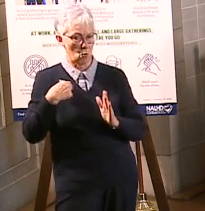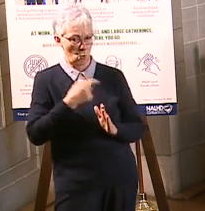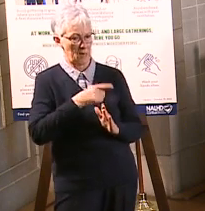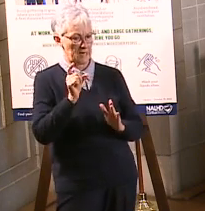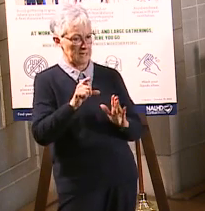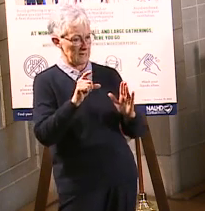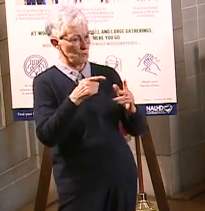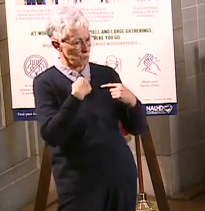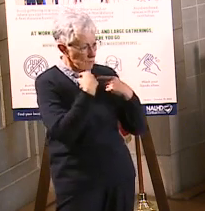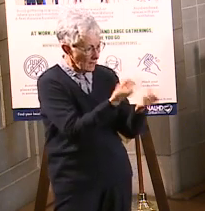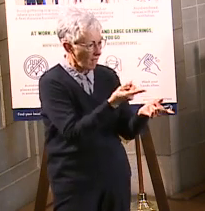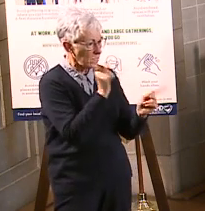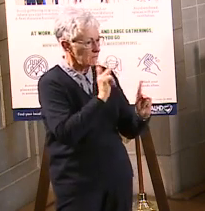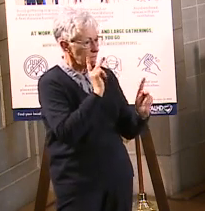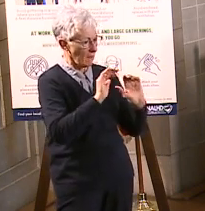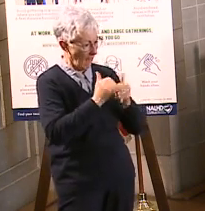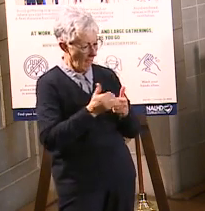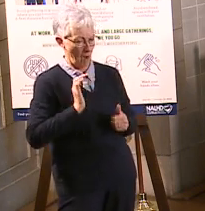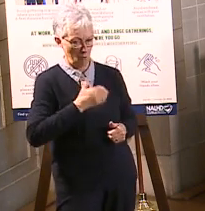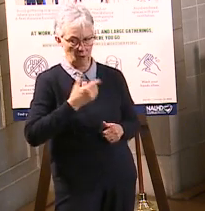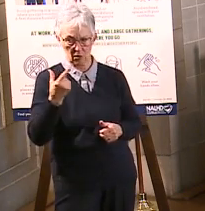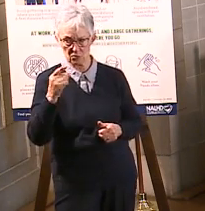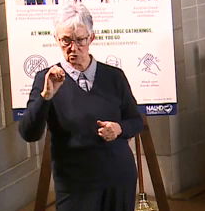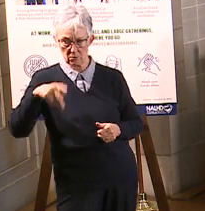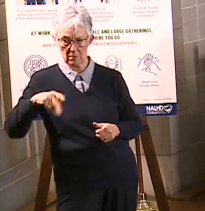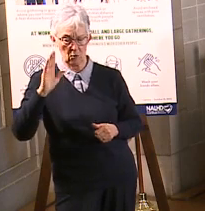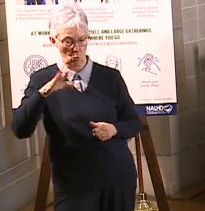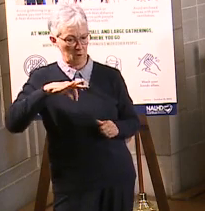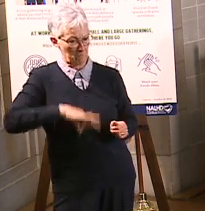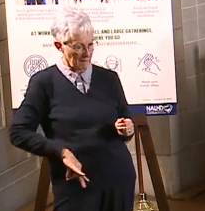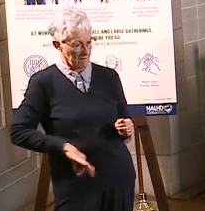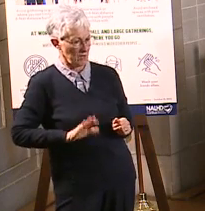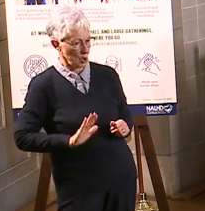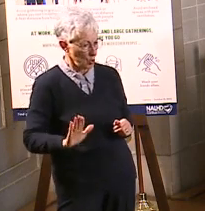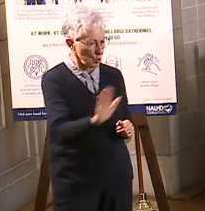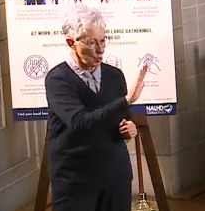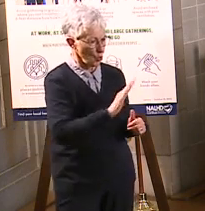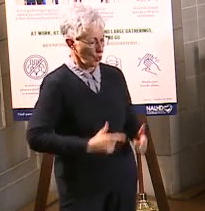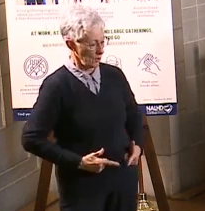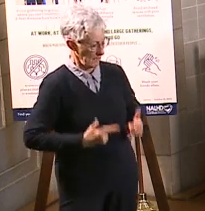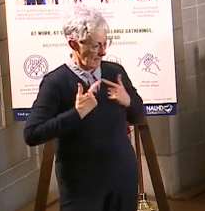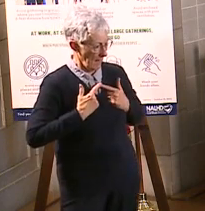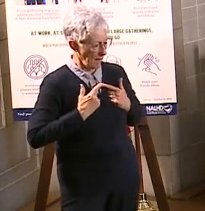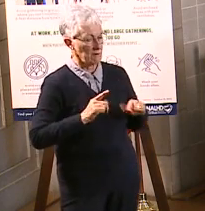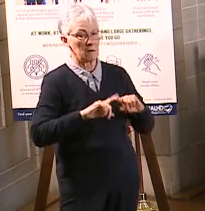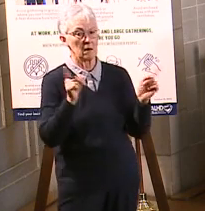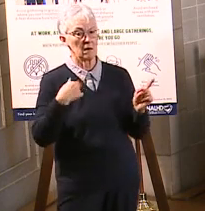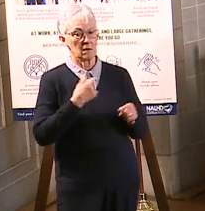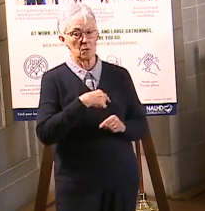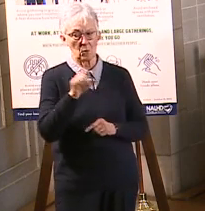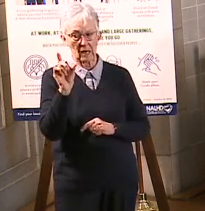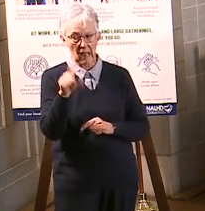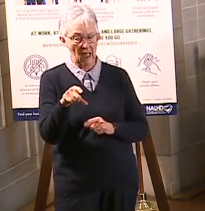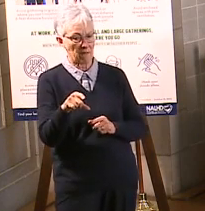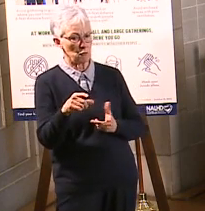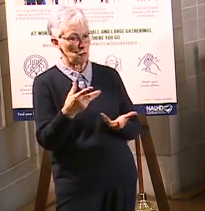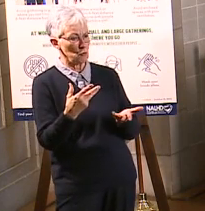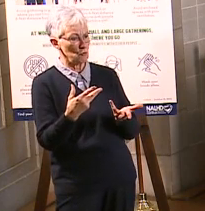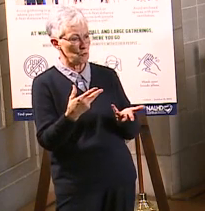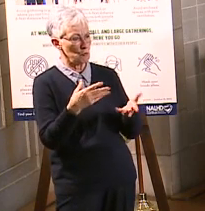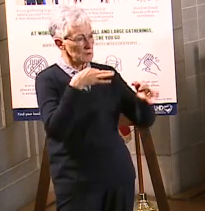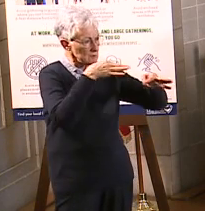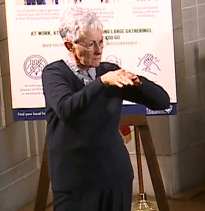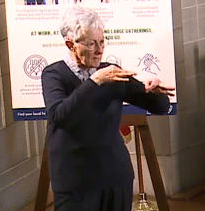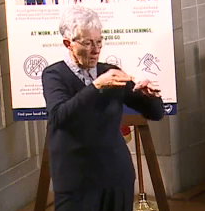everyday lives. So I think that's what we have to do as Republicans. As always, we have to go out there and make the case for why our candidates are